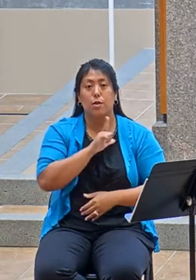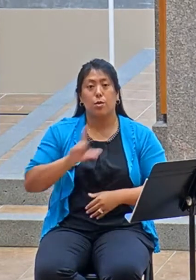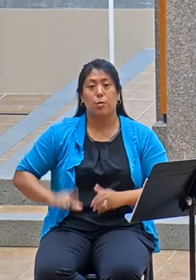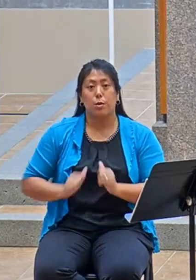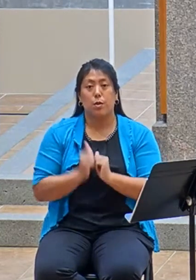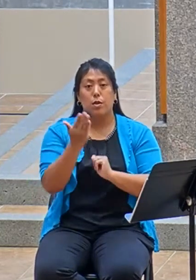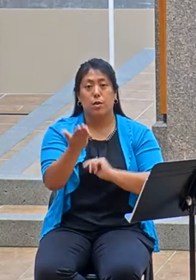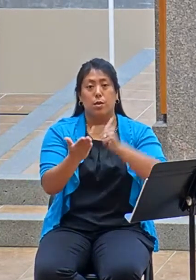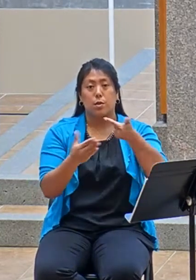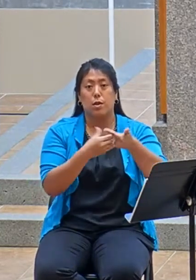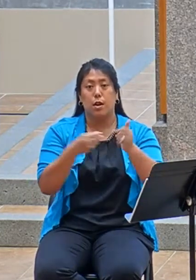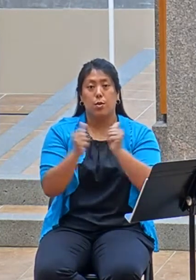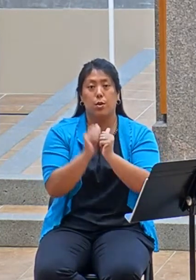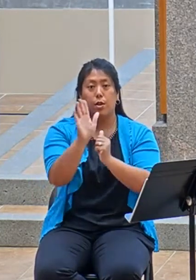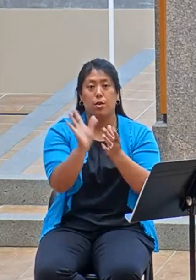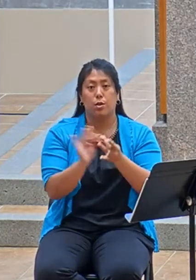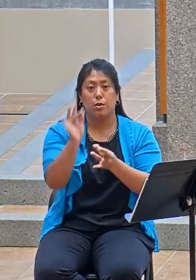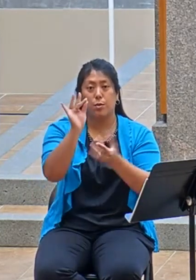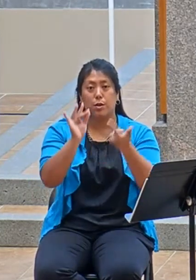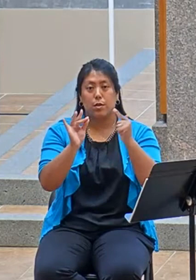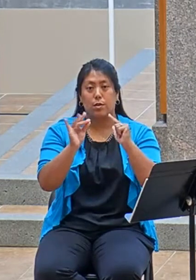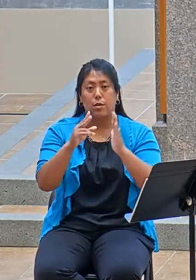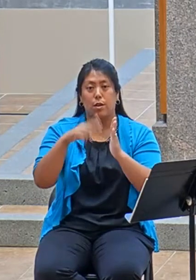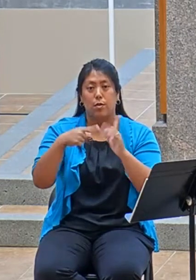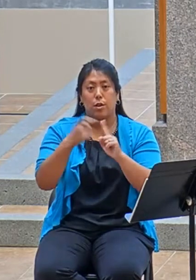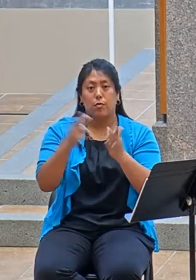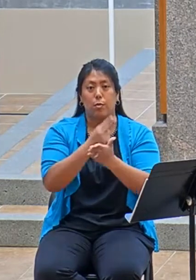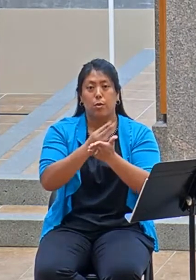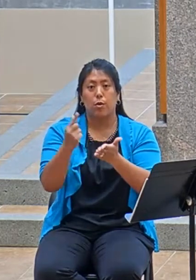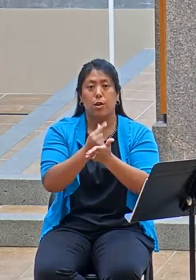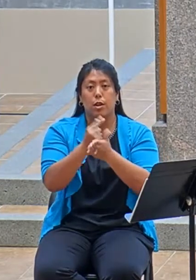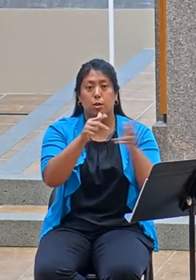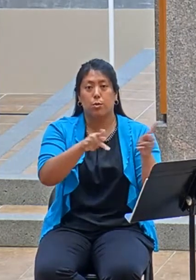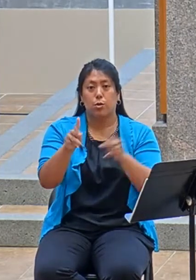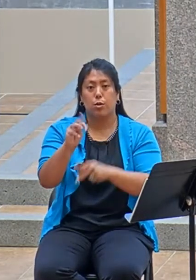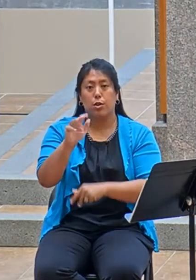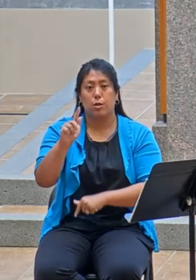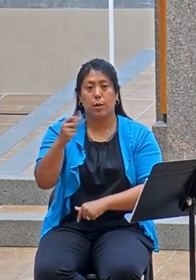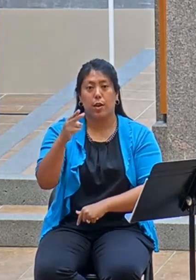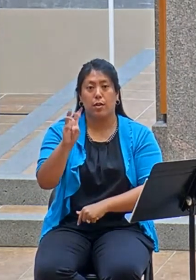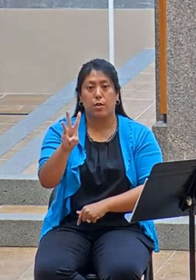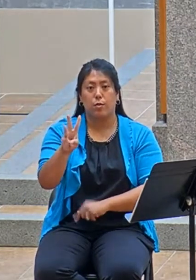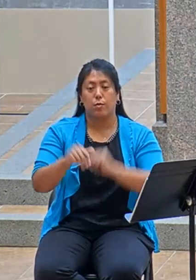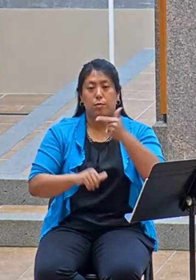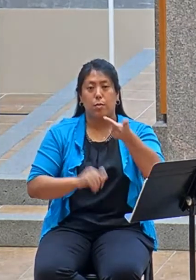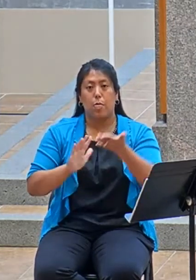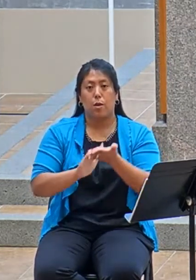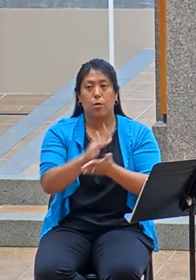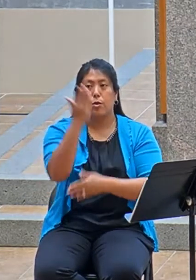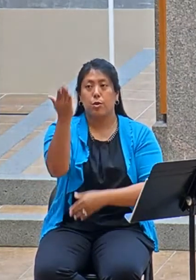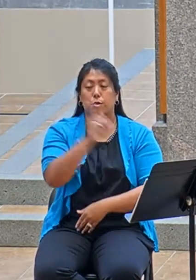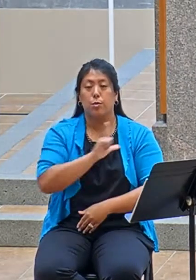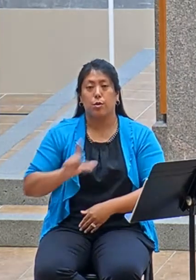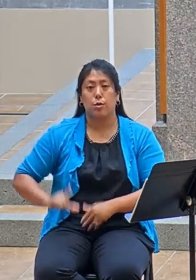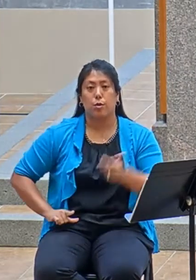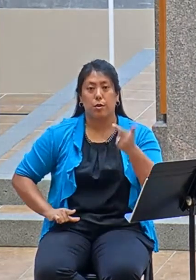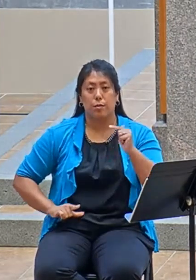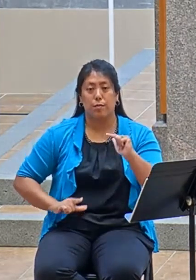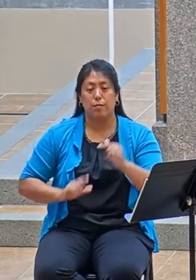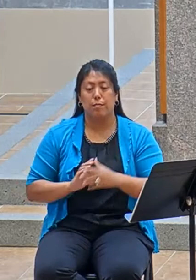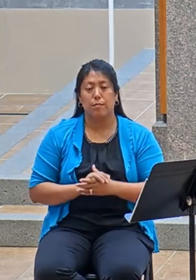The Lord be with you. And with your spirit. A reading from the Holy Gospel according to Matthew. Glory to you,